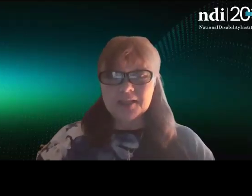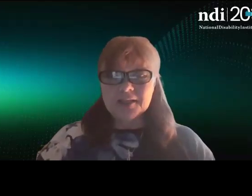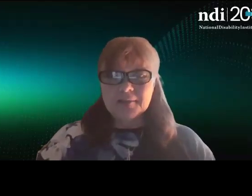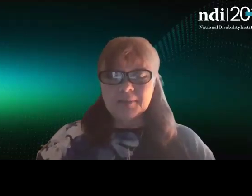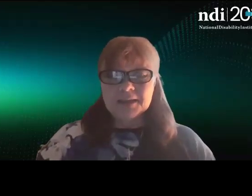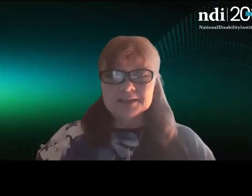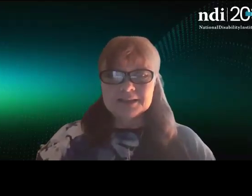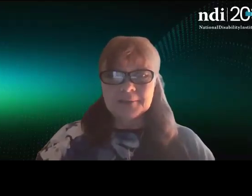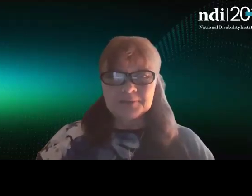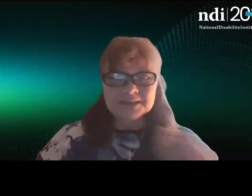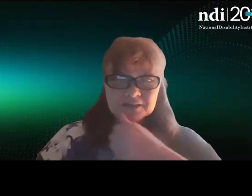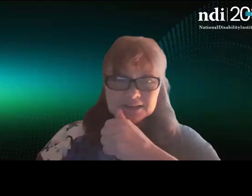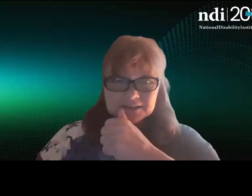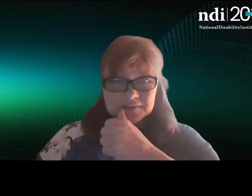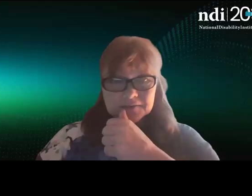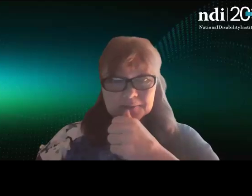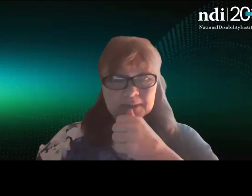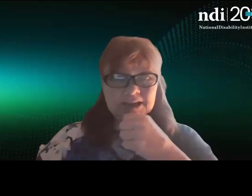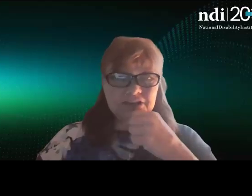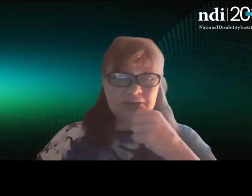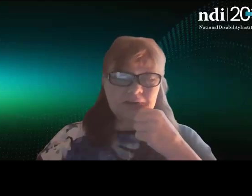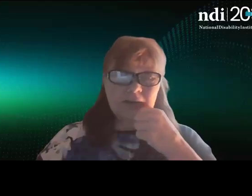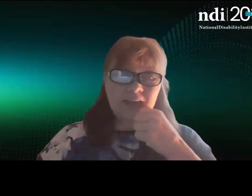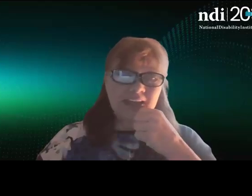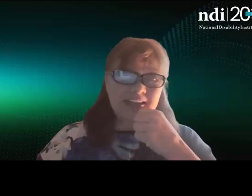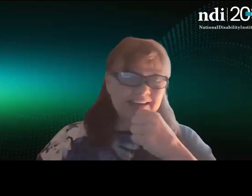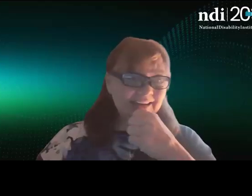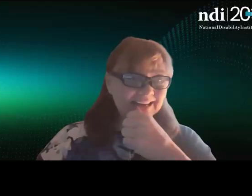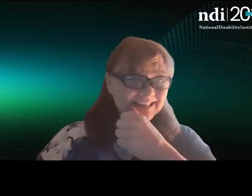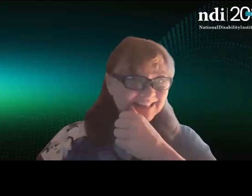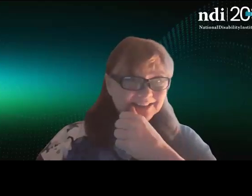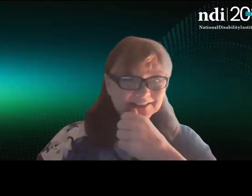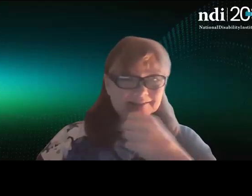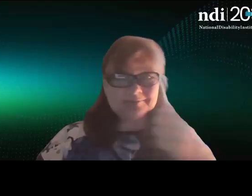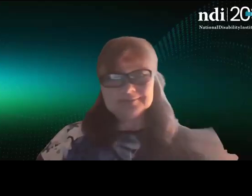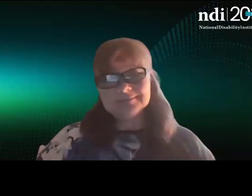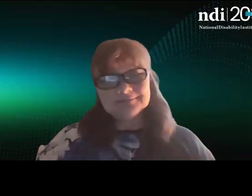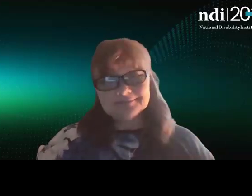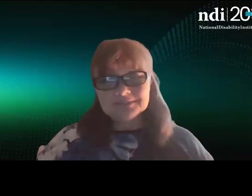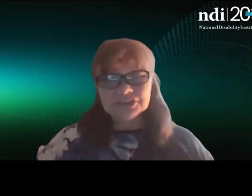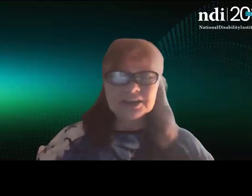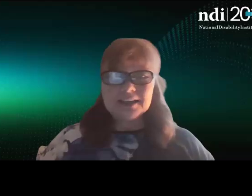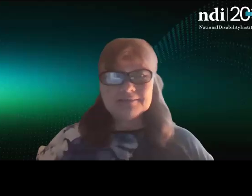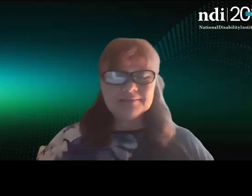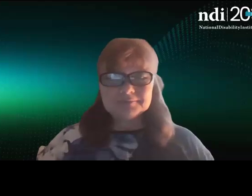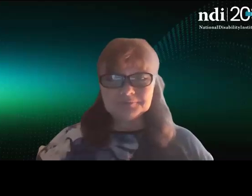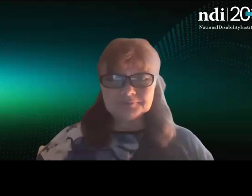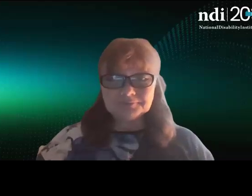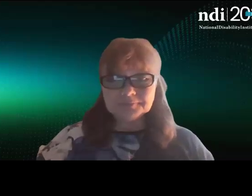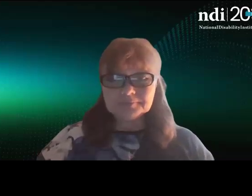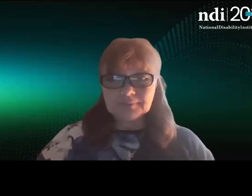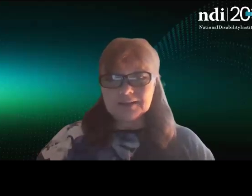work with, but is there any sort of magic around that? Like, Yeah, I should think